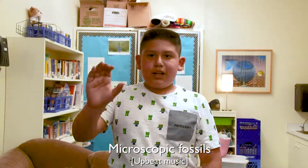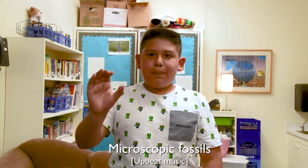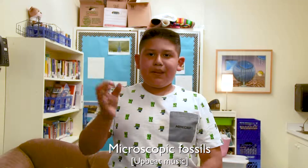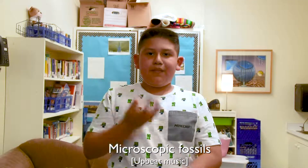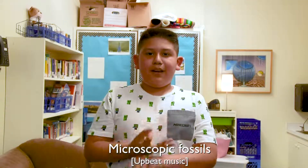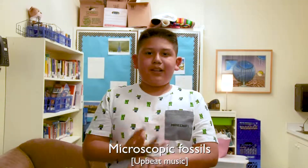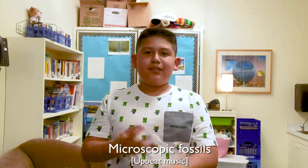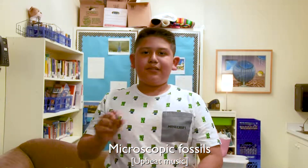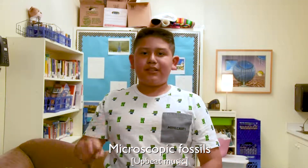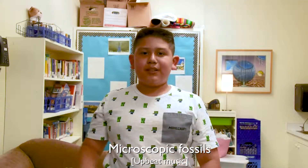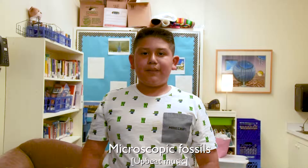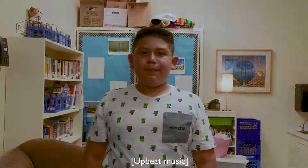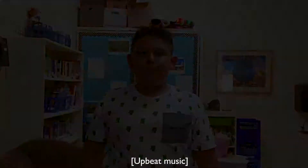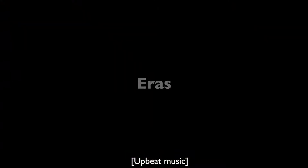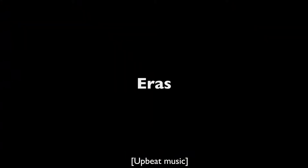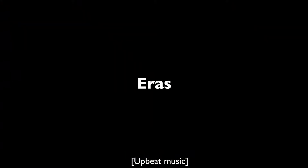microscopic fossils,